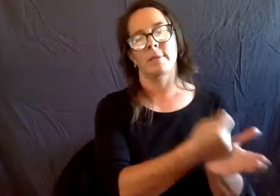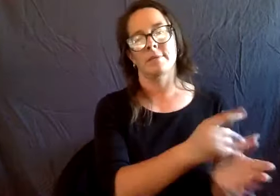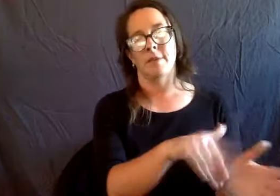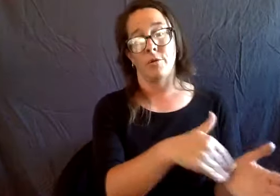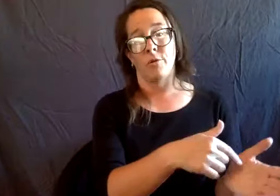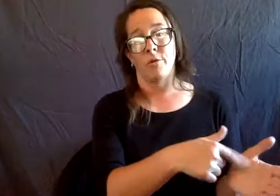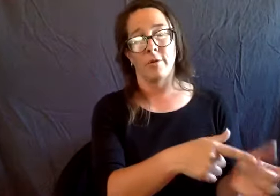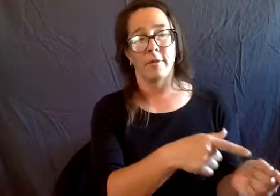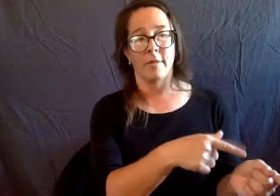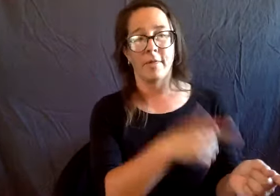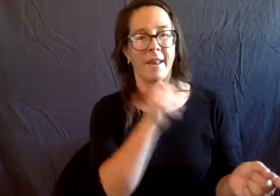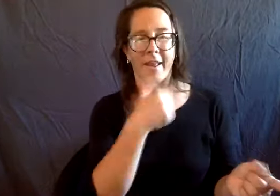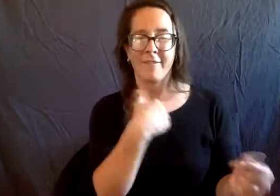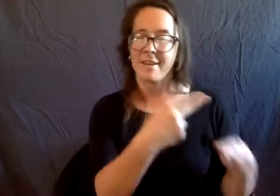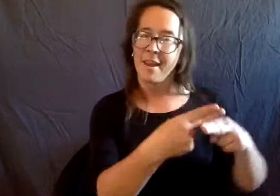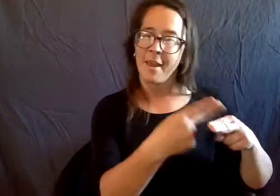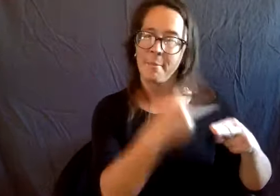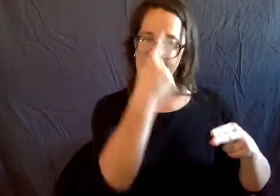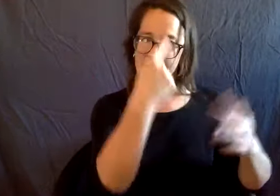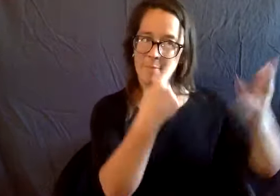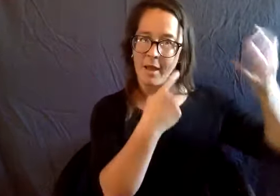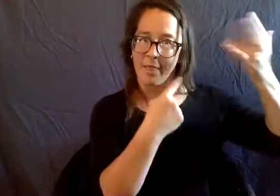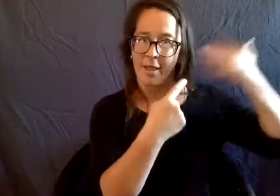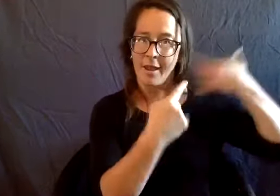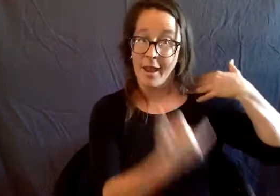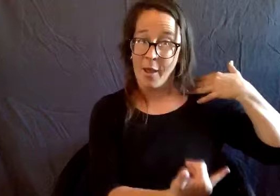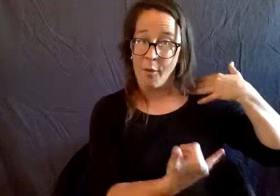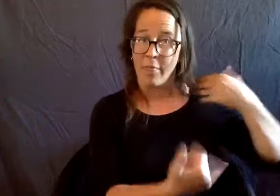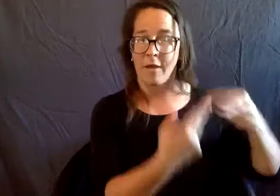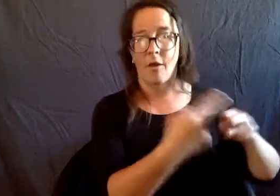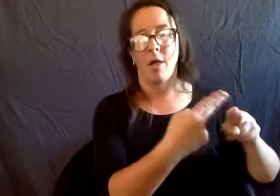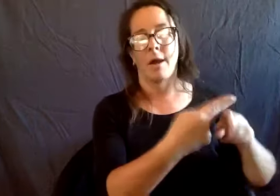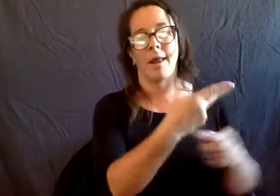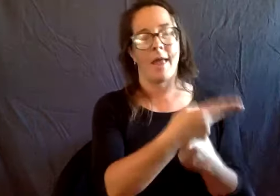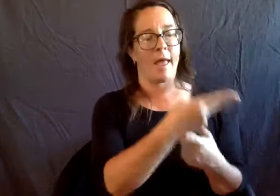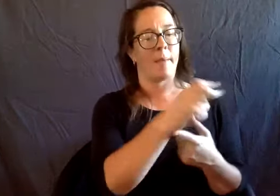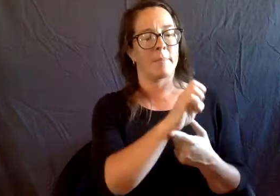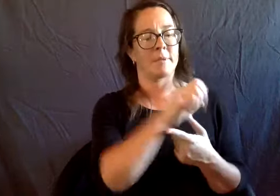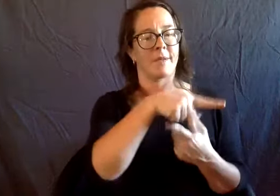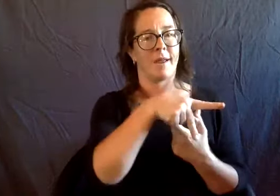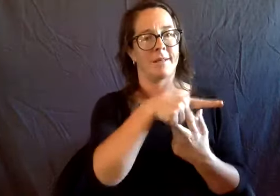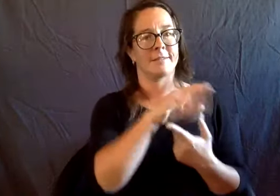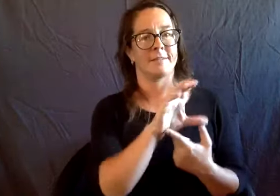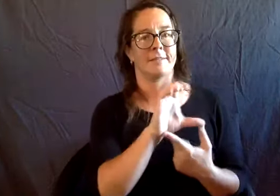that treatment center, they didn't have a name for it back then, but they now call it hepatitis C. That's what I